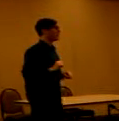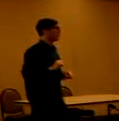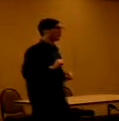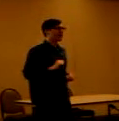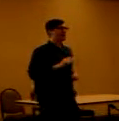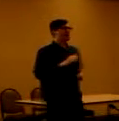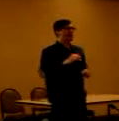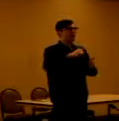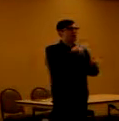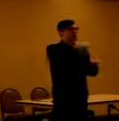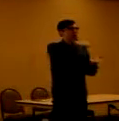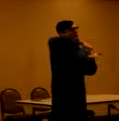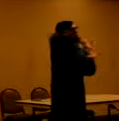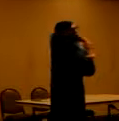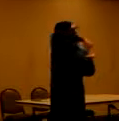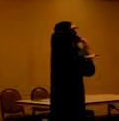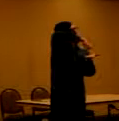Adam. Adam?